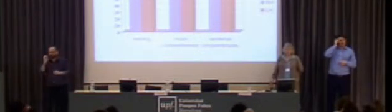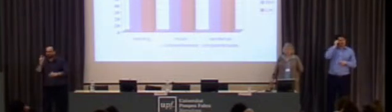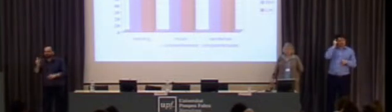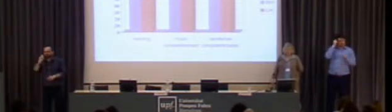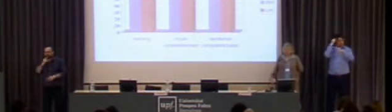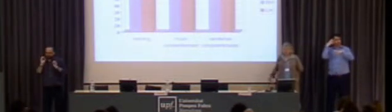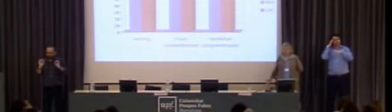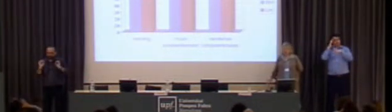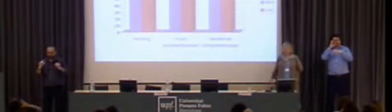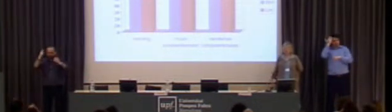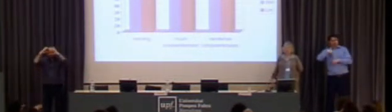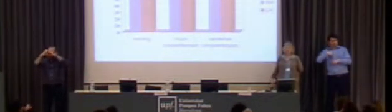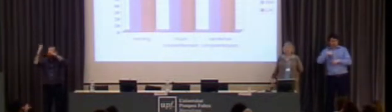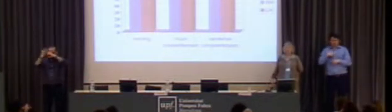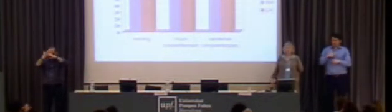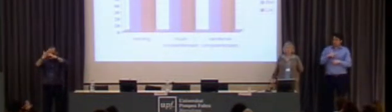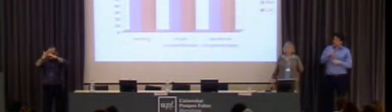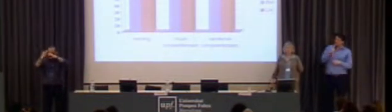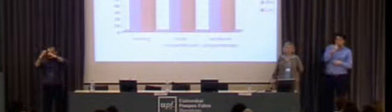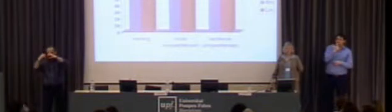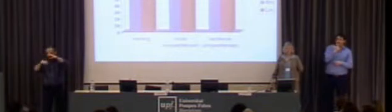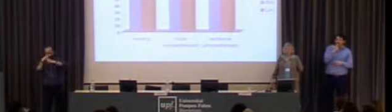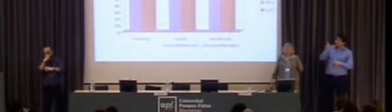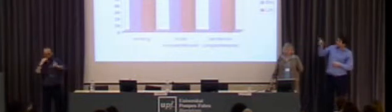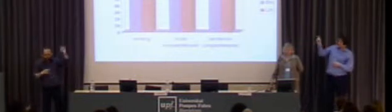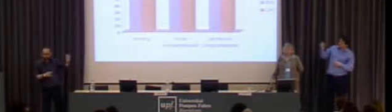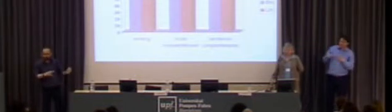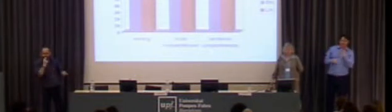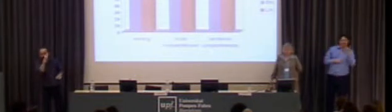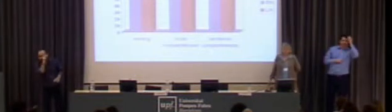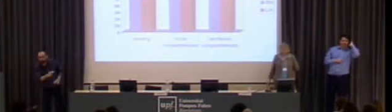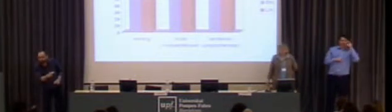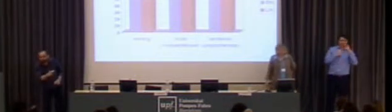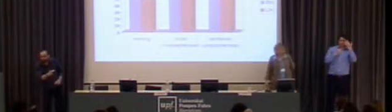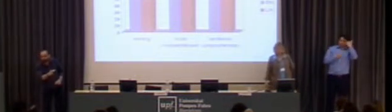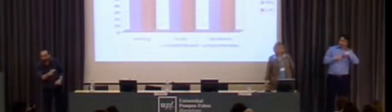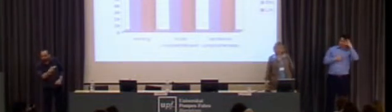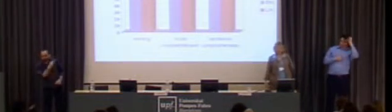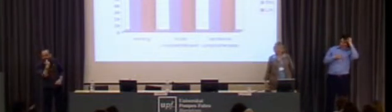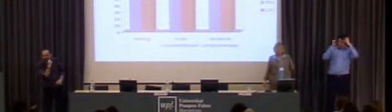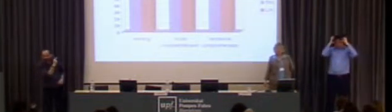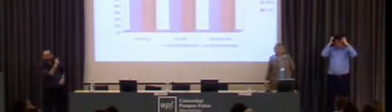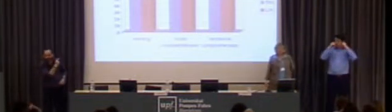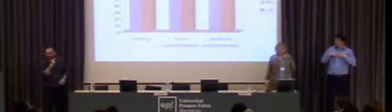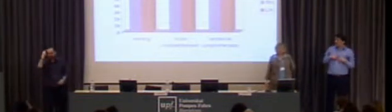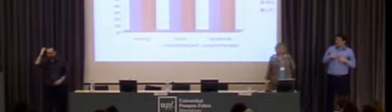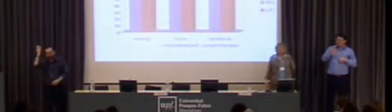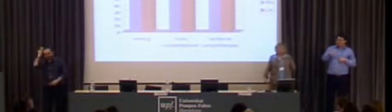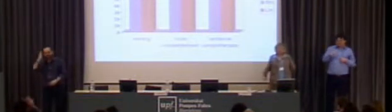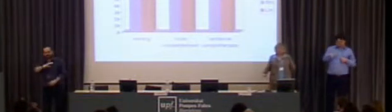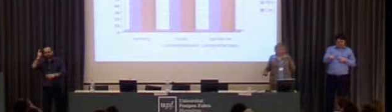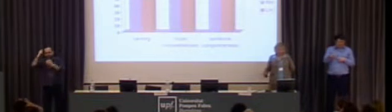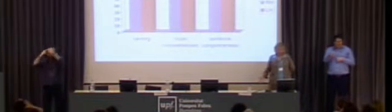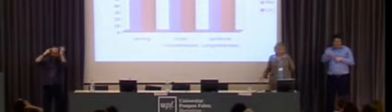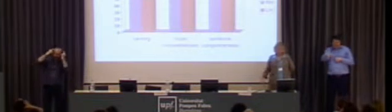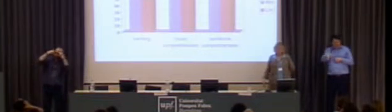strokes. And in red, we have signers who've had left hemisphere strokes. So in naming